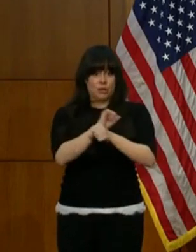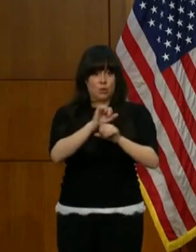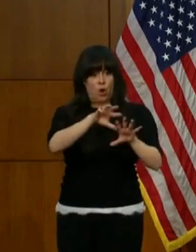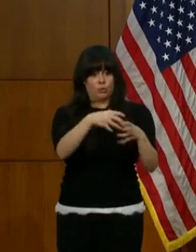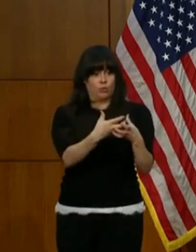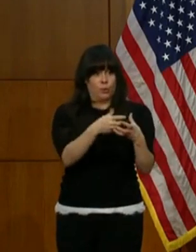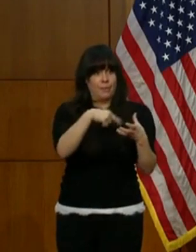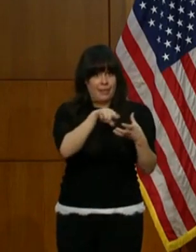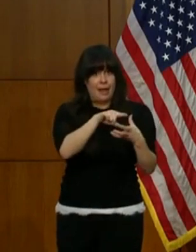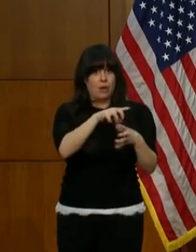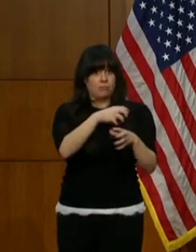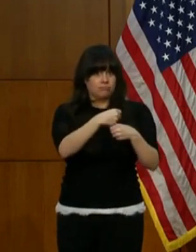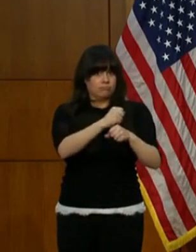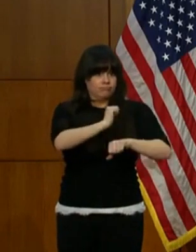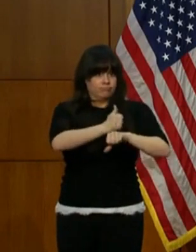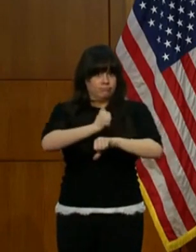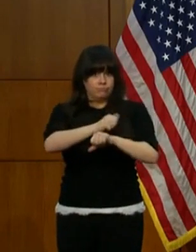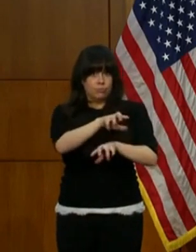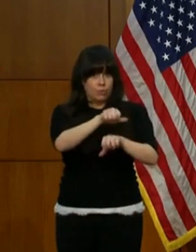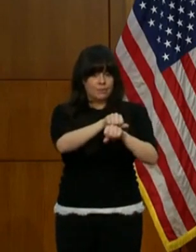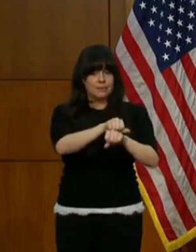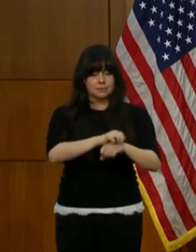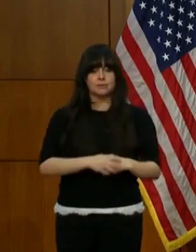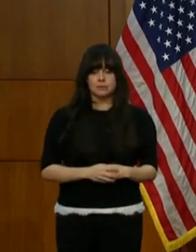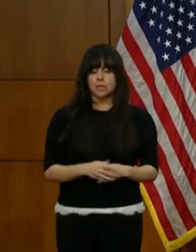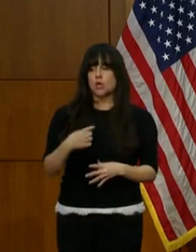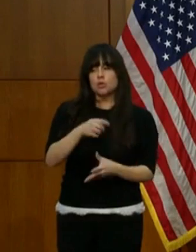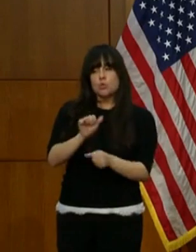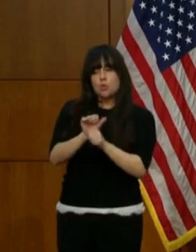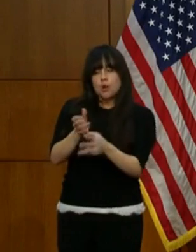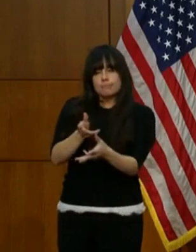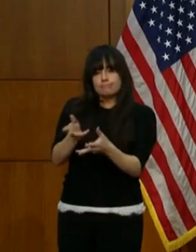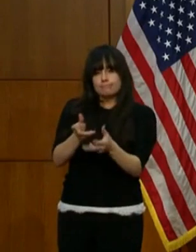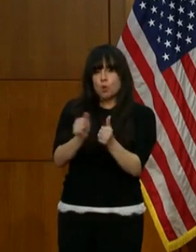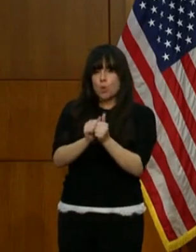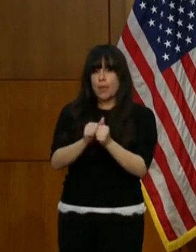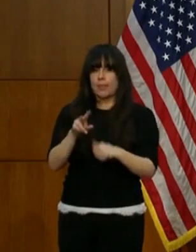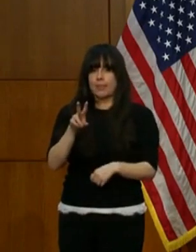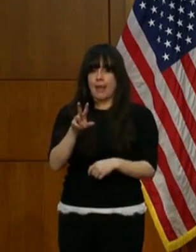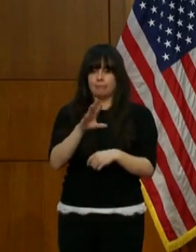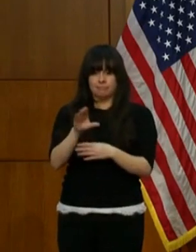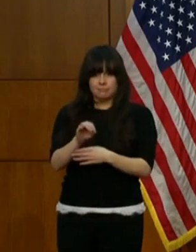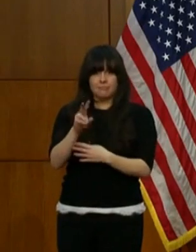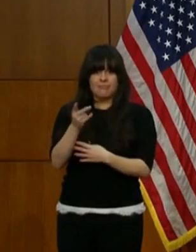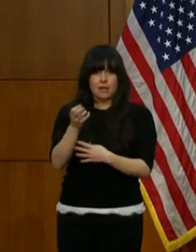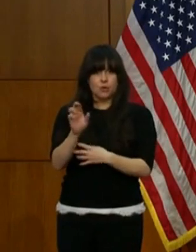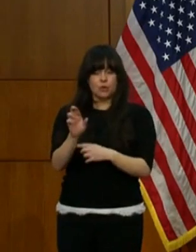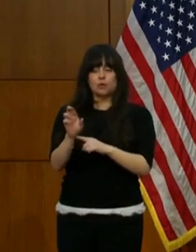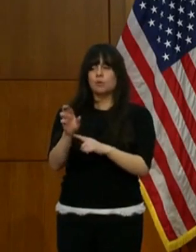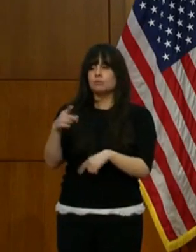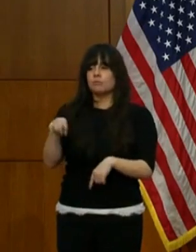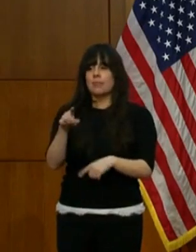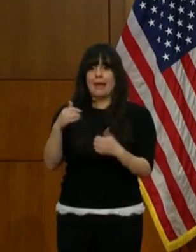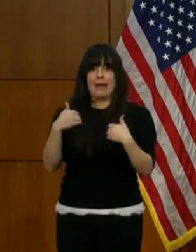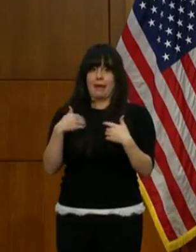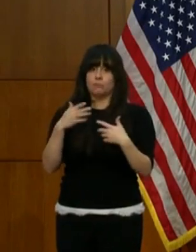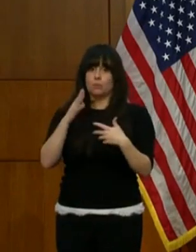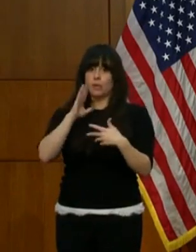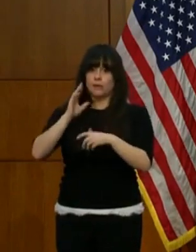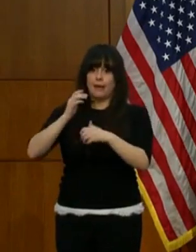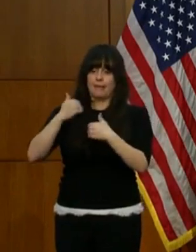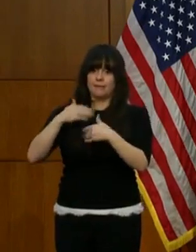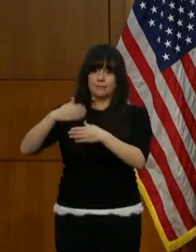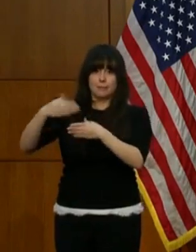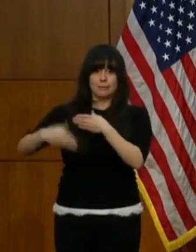prioritized. We are working with the vendor. They have a deadline of, I think, February 23rd or February 24th to make